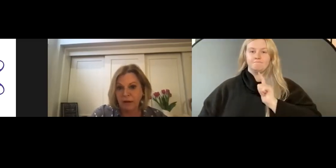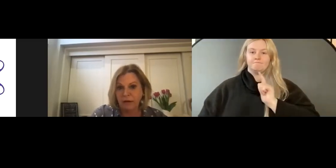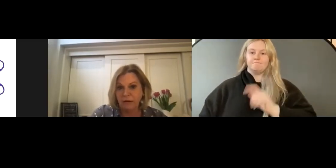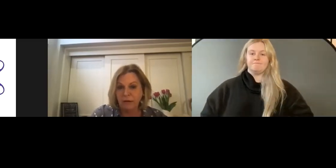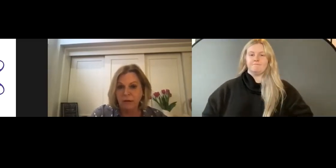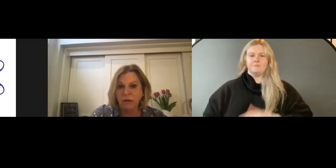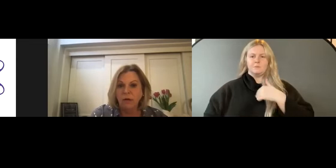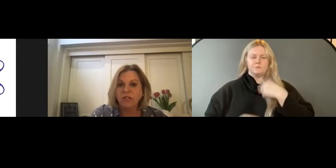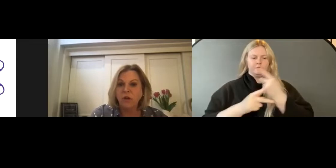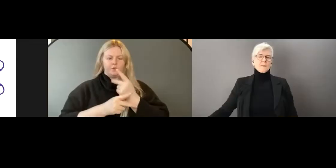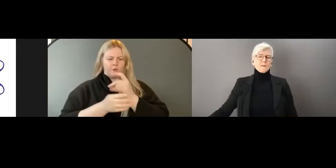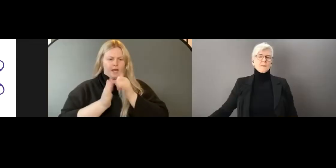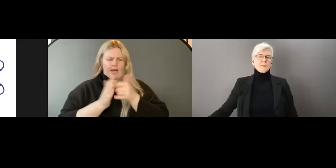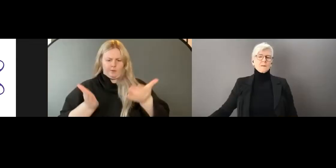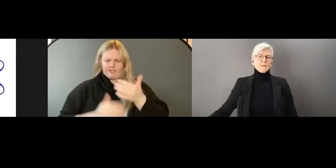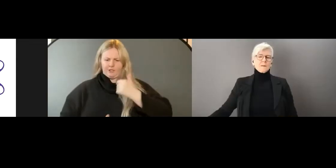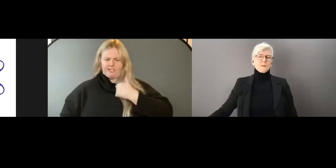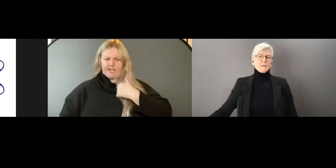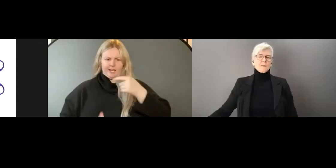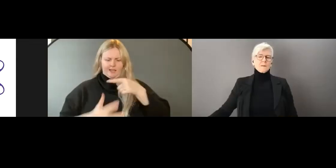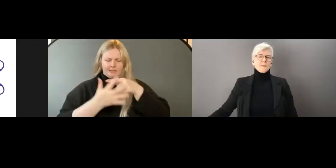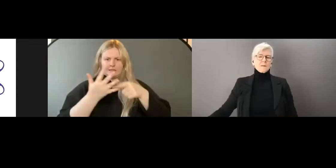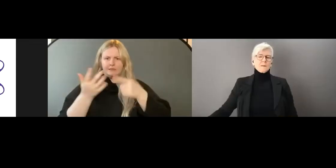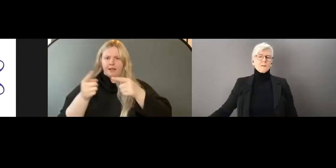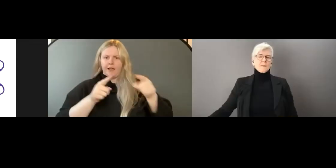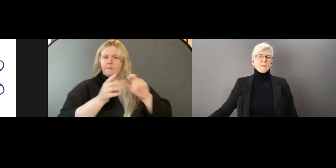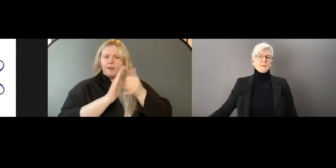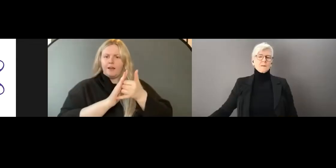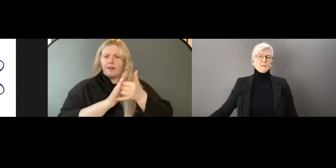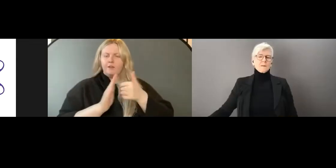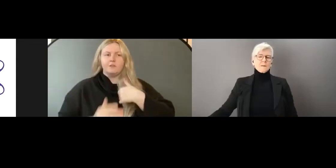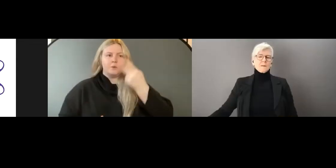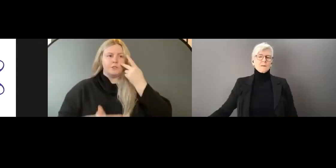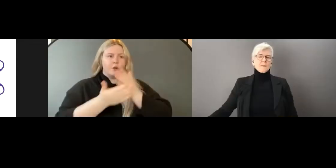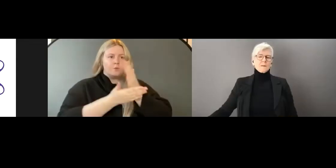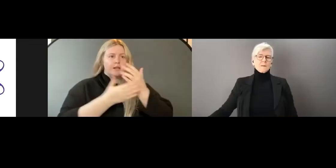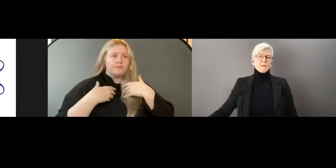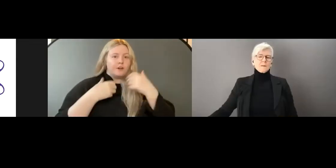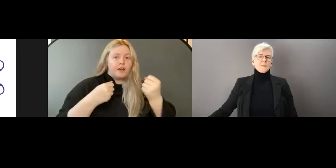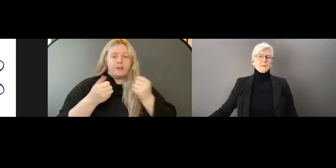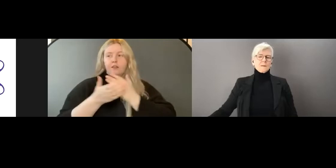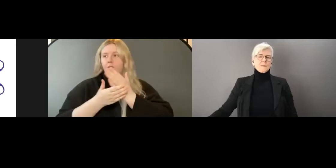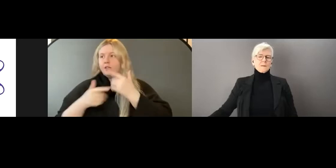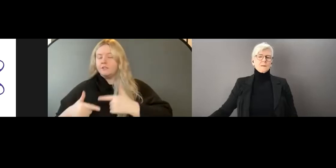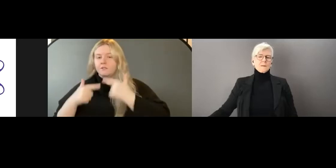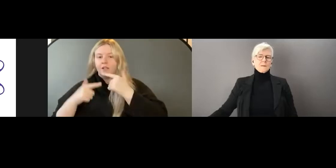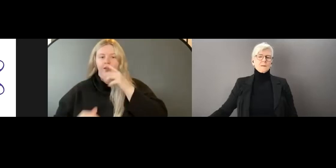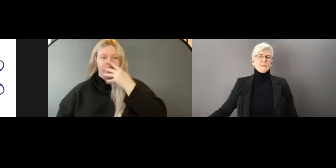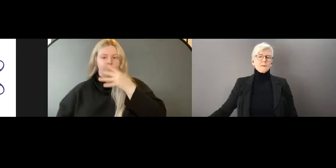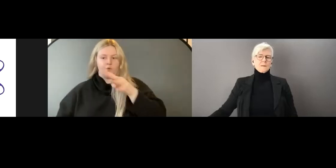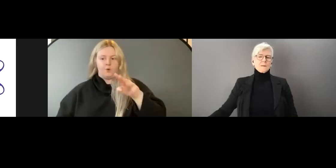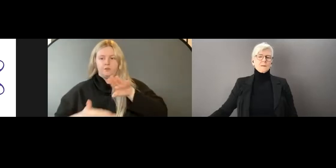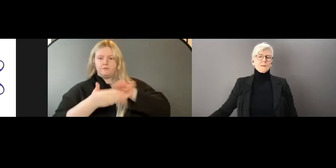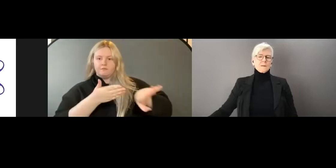in Canada? We saw the right to life and the right to health of older people completely abandoned. This is exemplified by